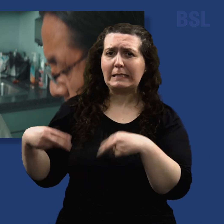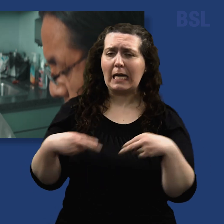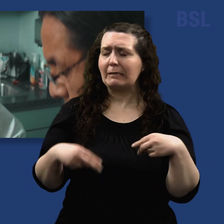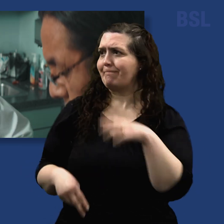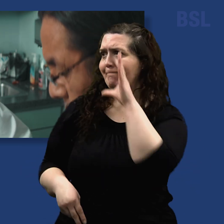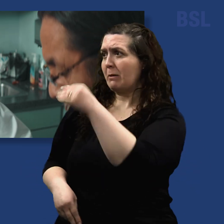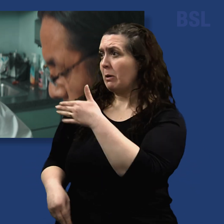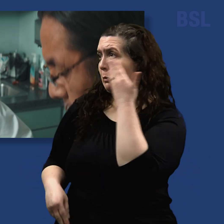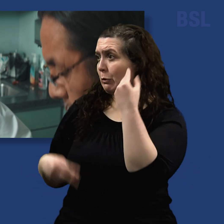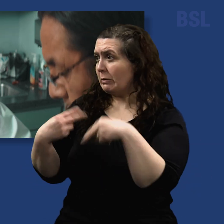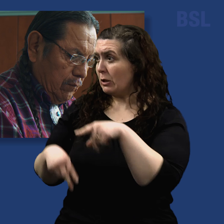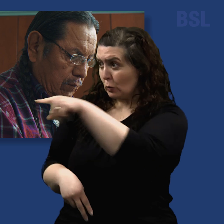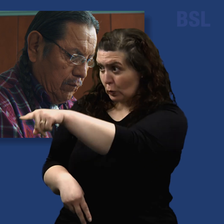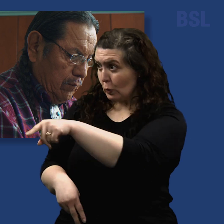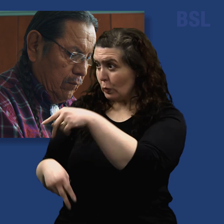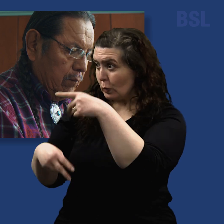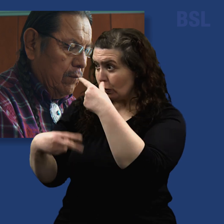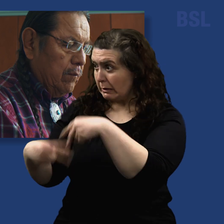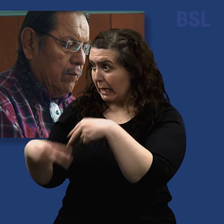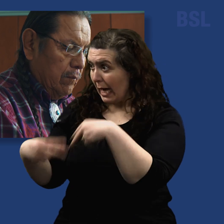dance. Do you dance?